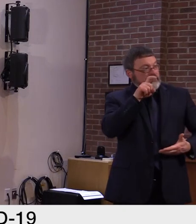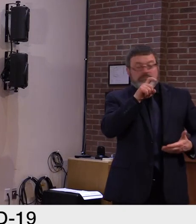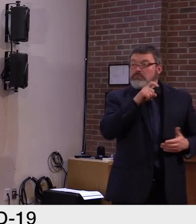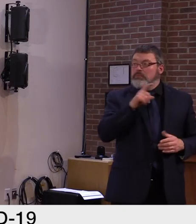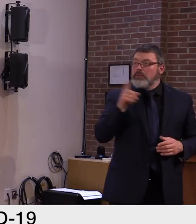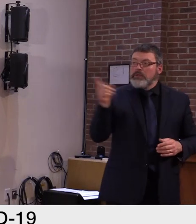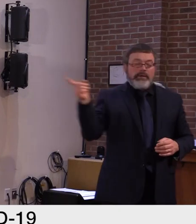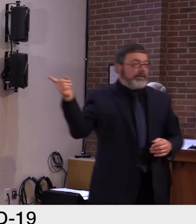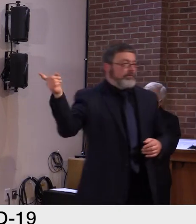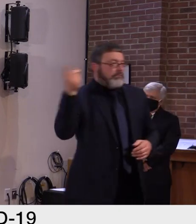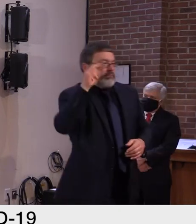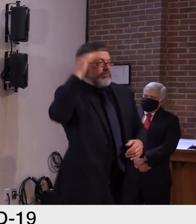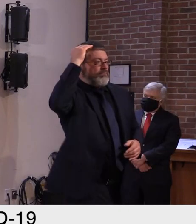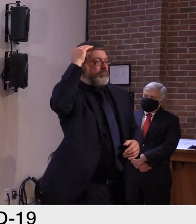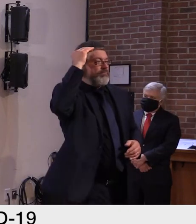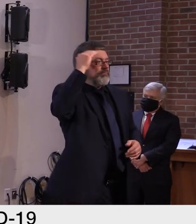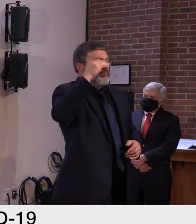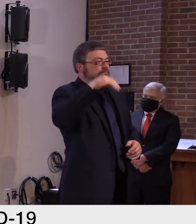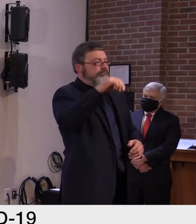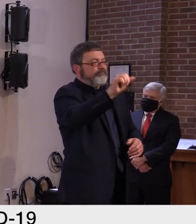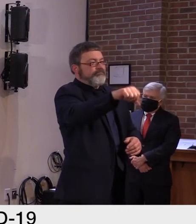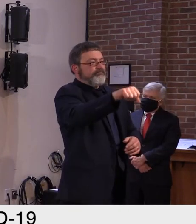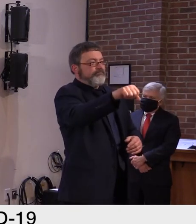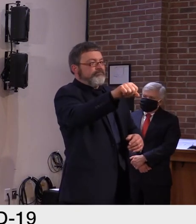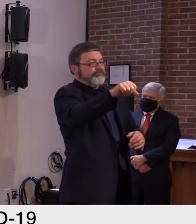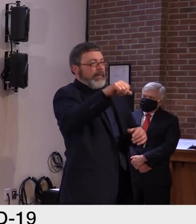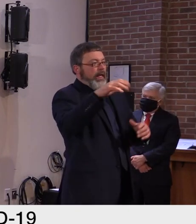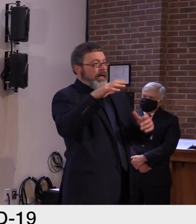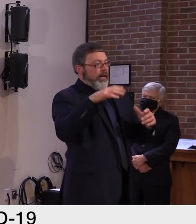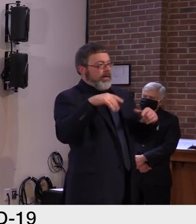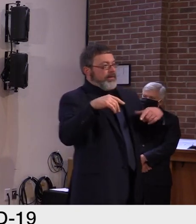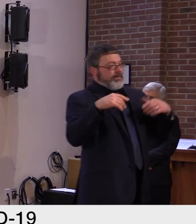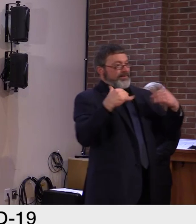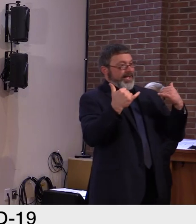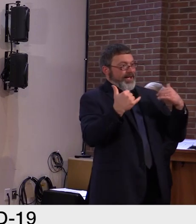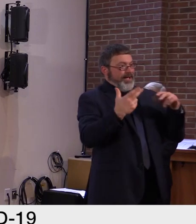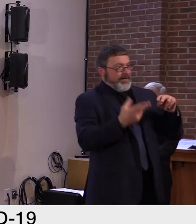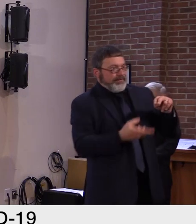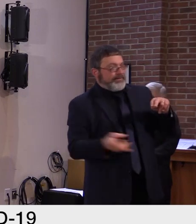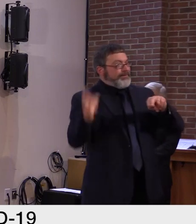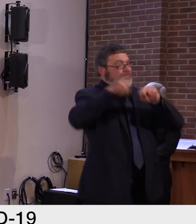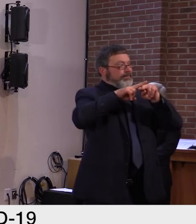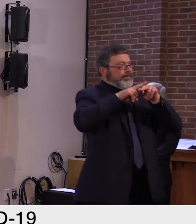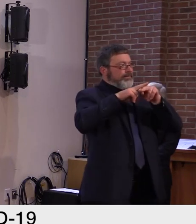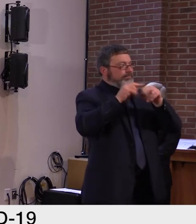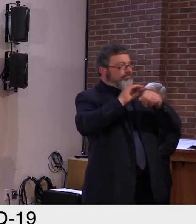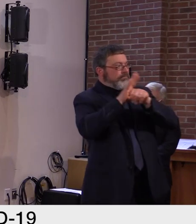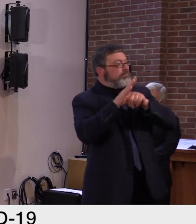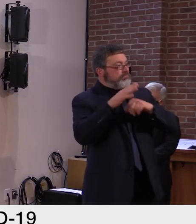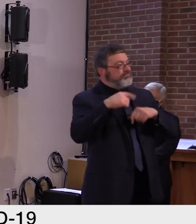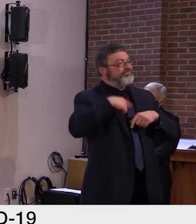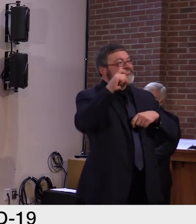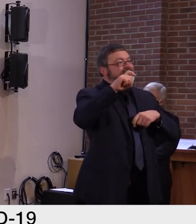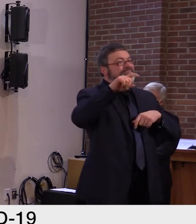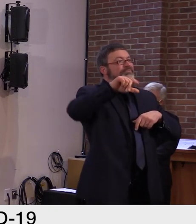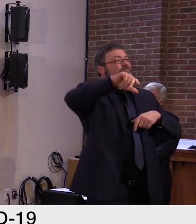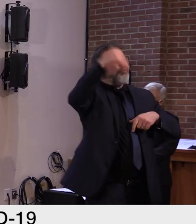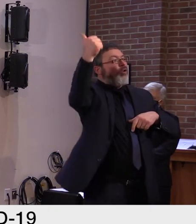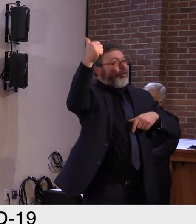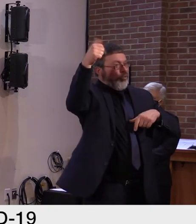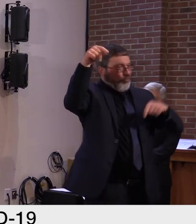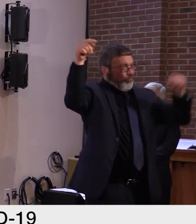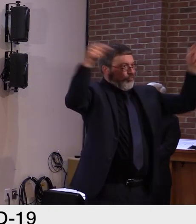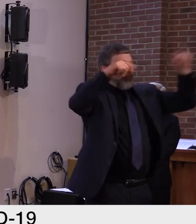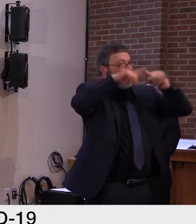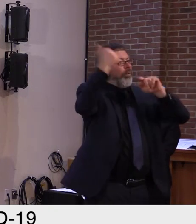Yeah, with the enhanced volume of all the cases and the need for multiple people on the phone all the time, they no longer come